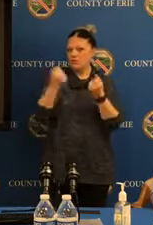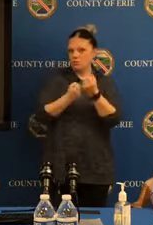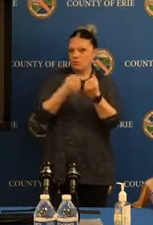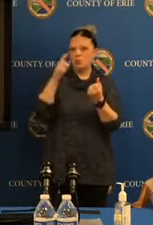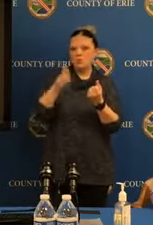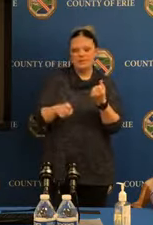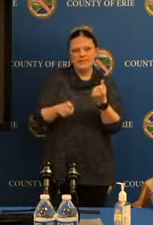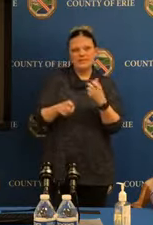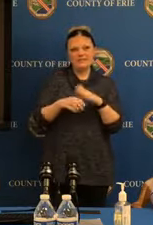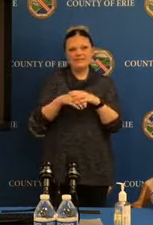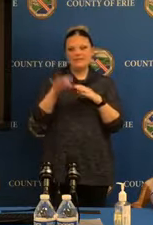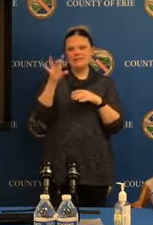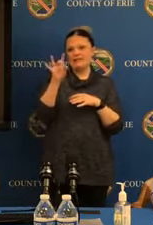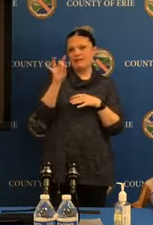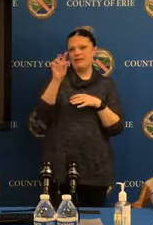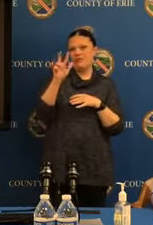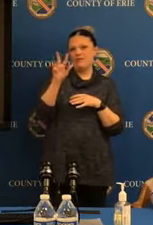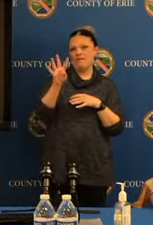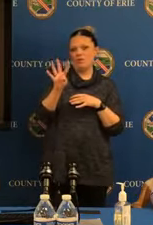you need,